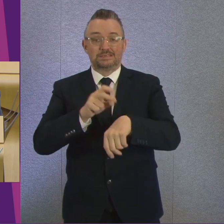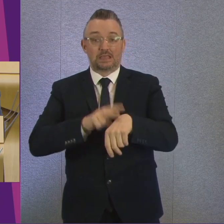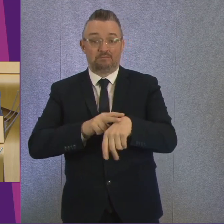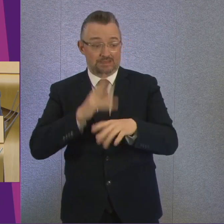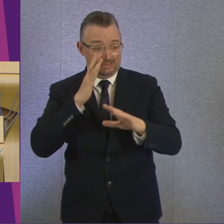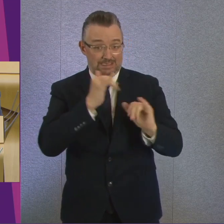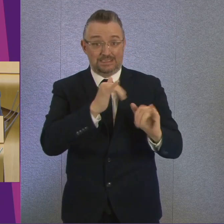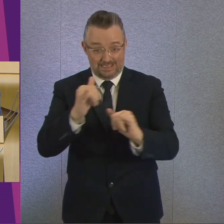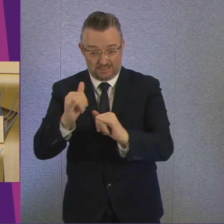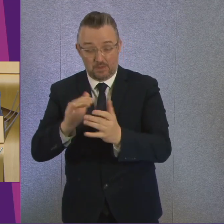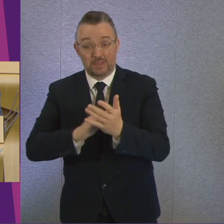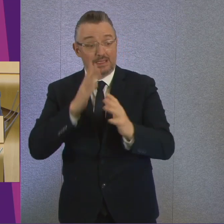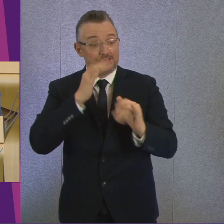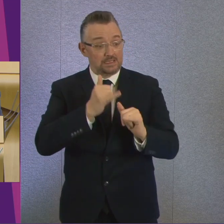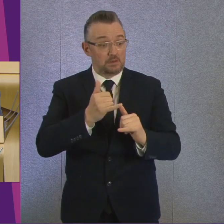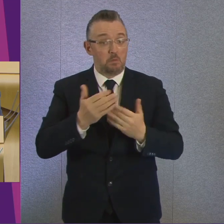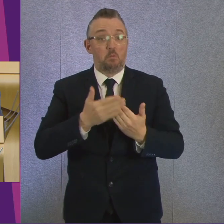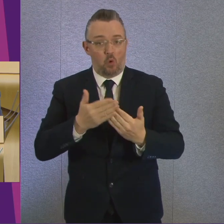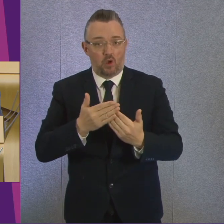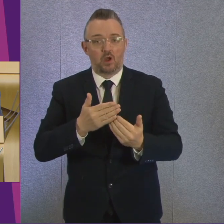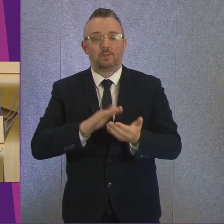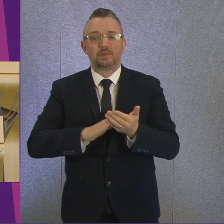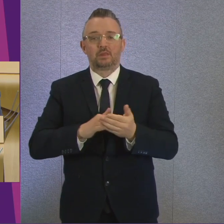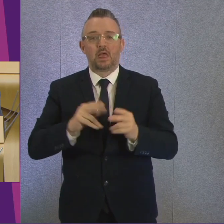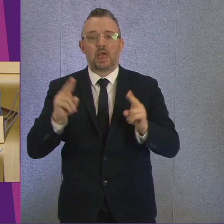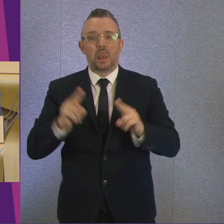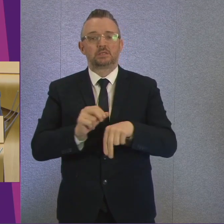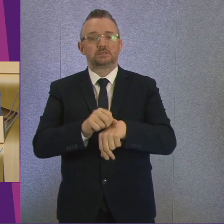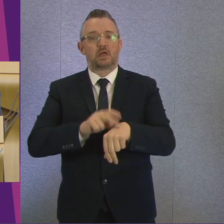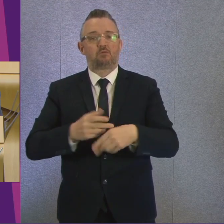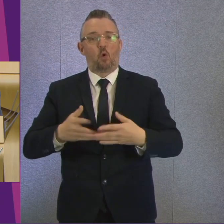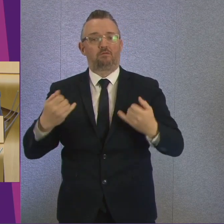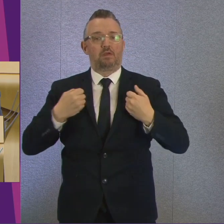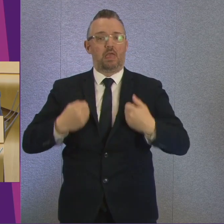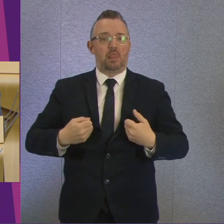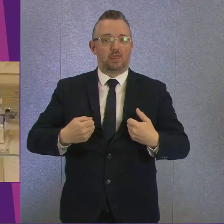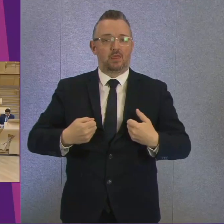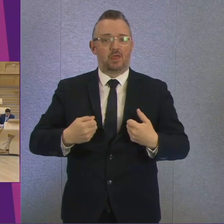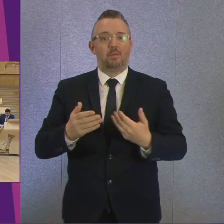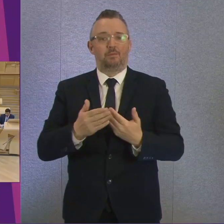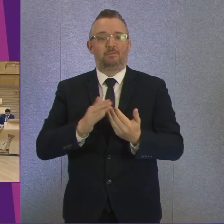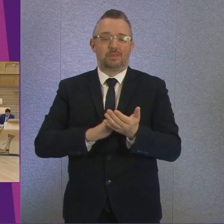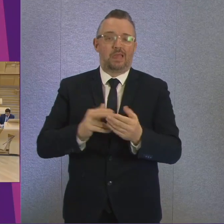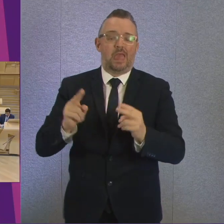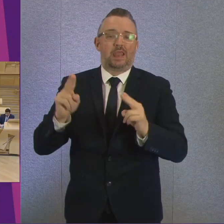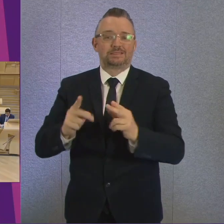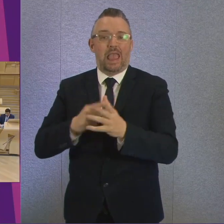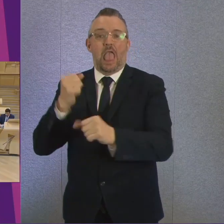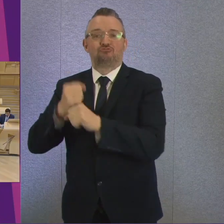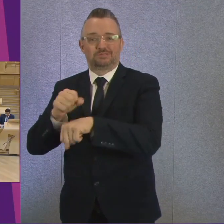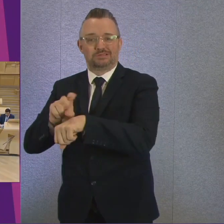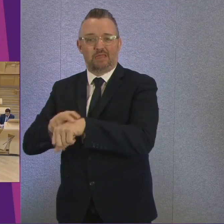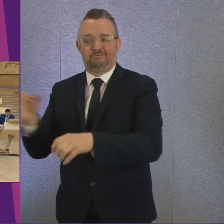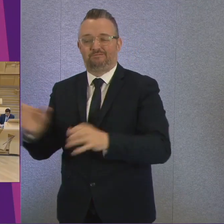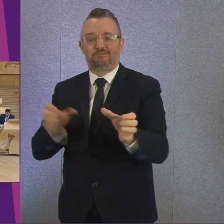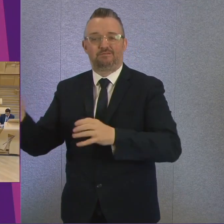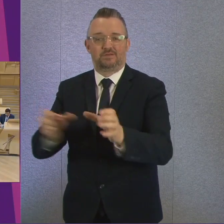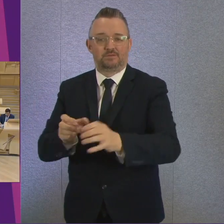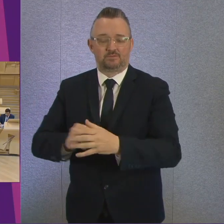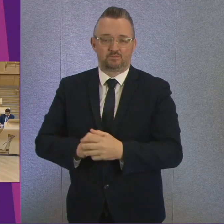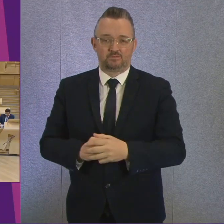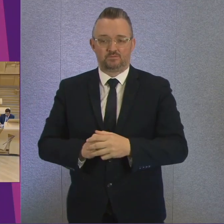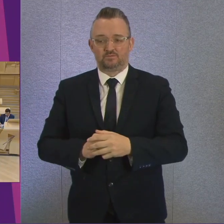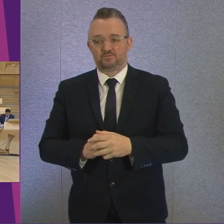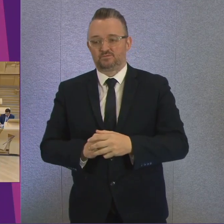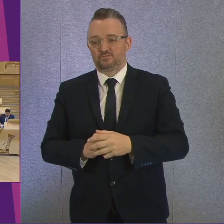reduced and less will need to be redeployed and less agency staff will be required? Cabinet Secretary. So I'm grateful to